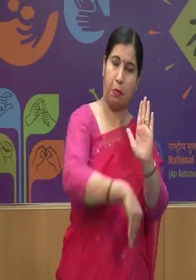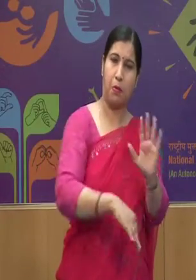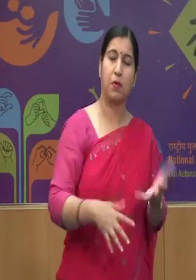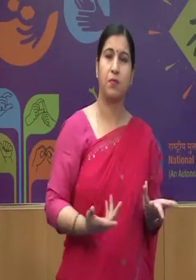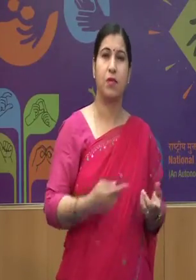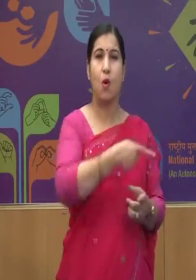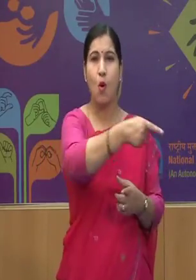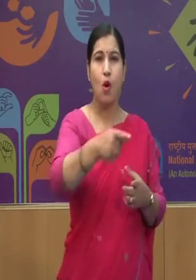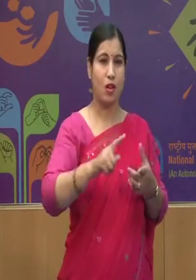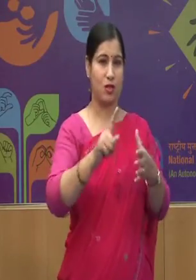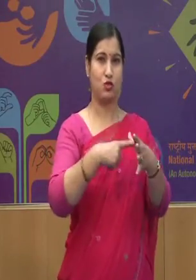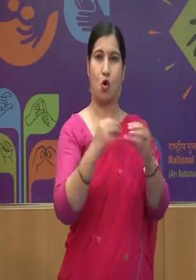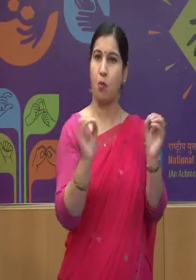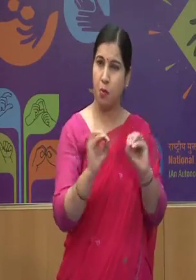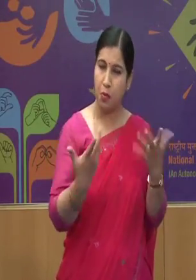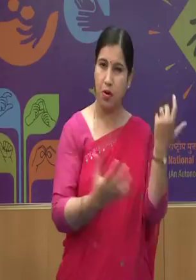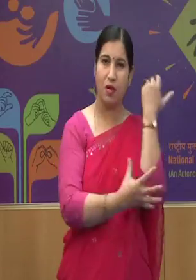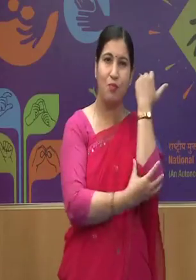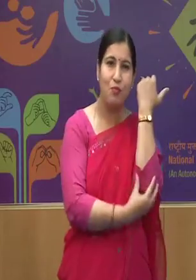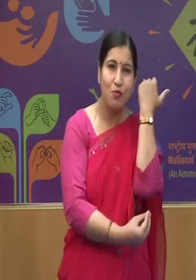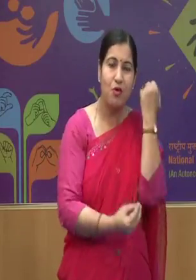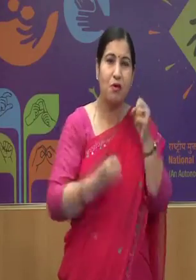causing unemployment and poverty.